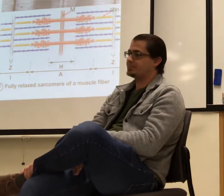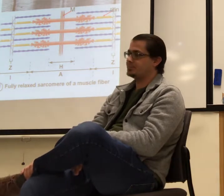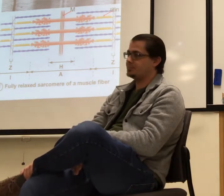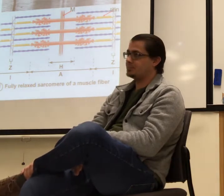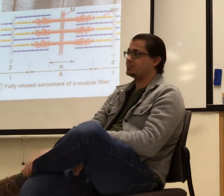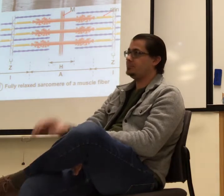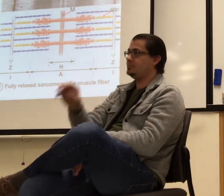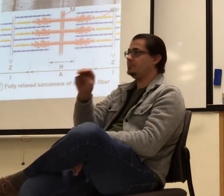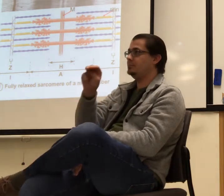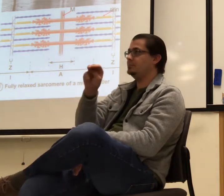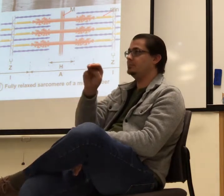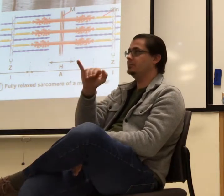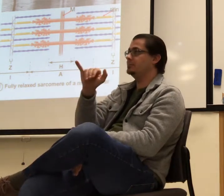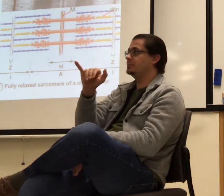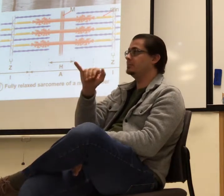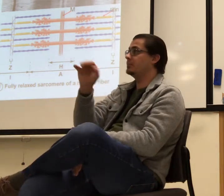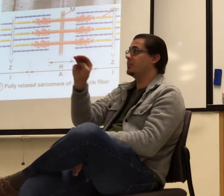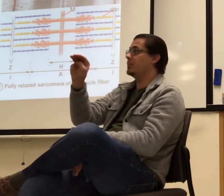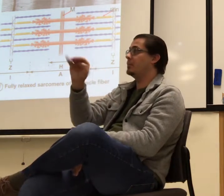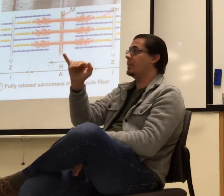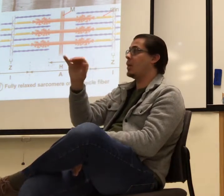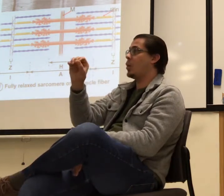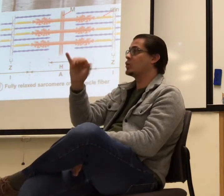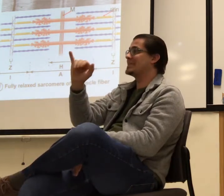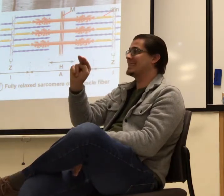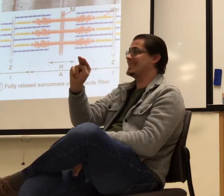So again, the myosin are the thick filaments.